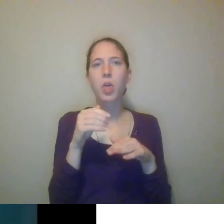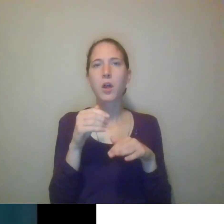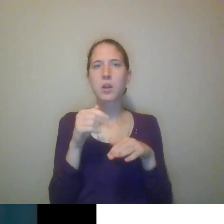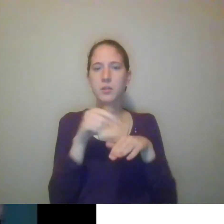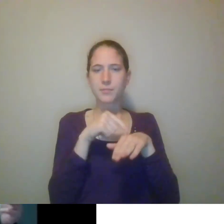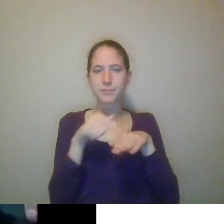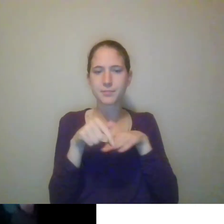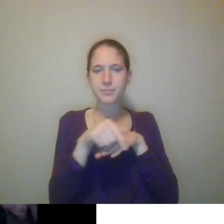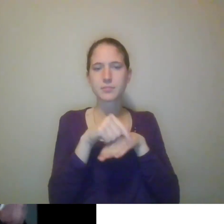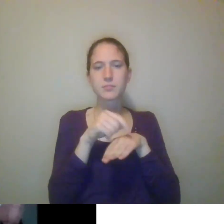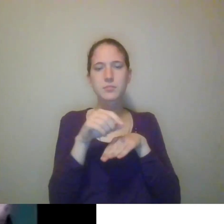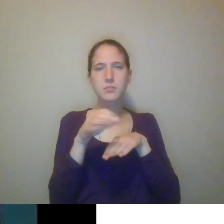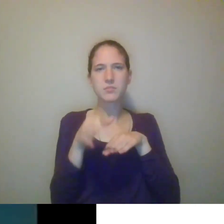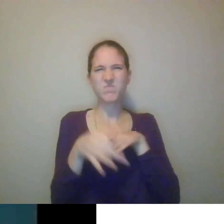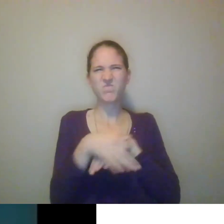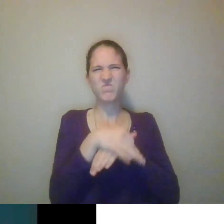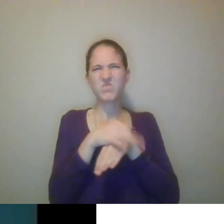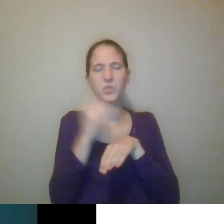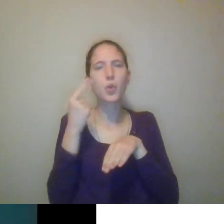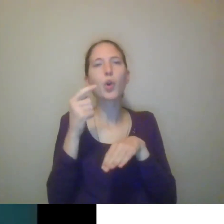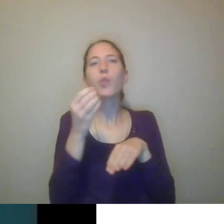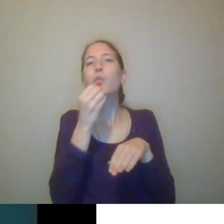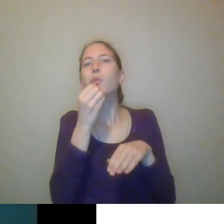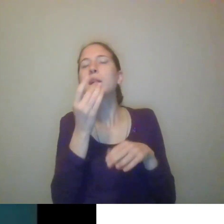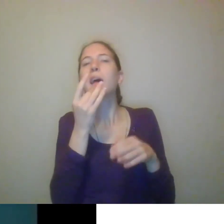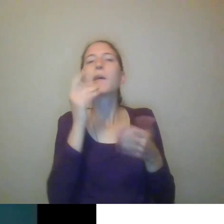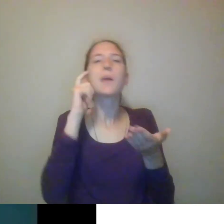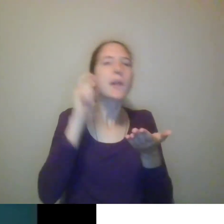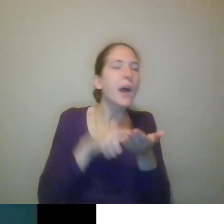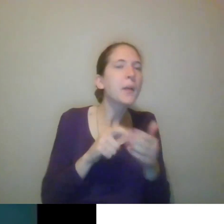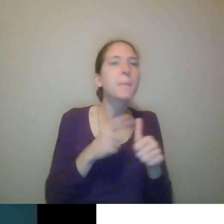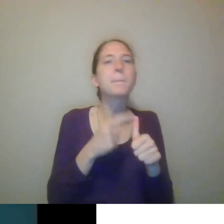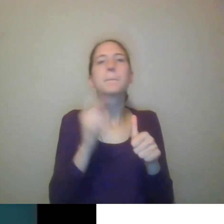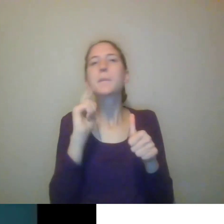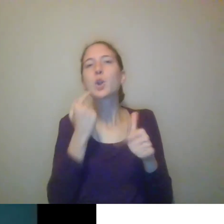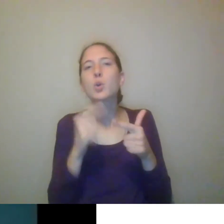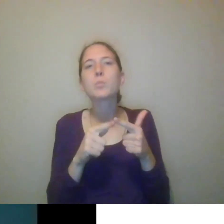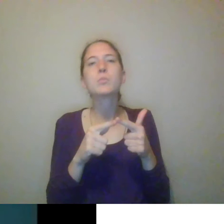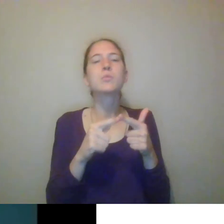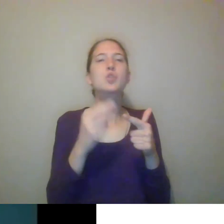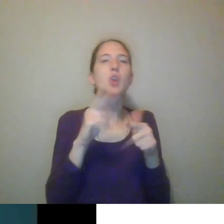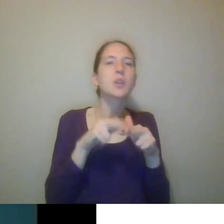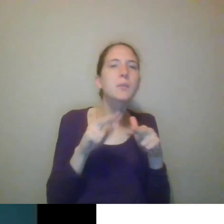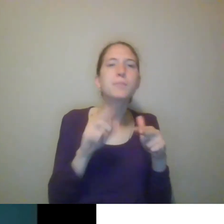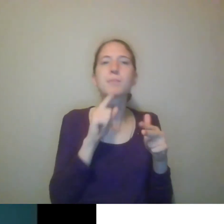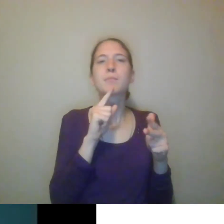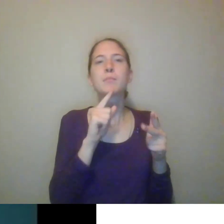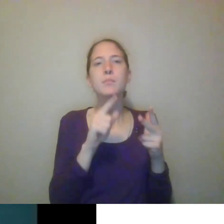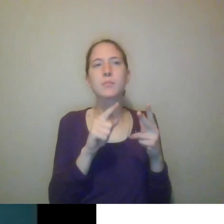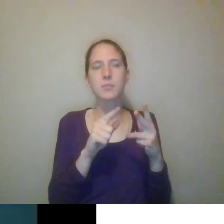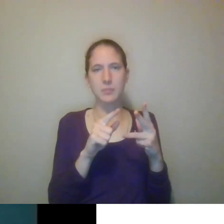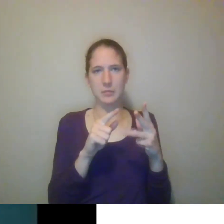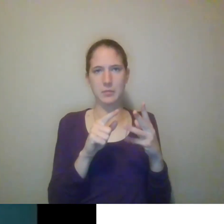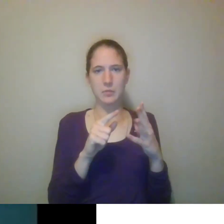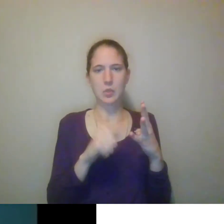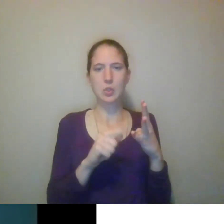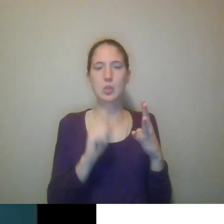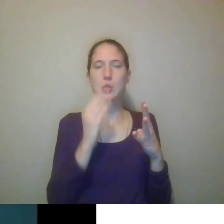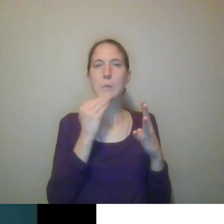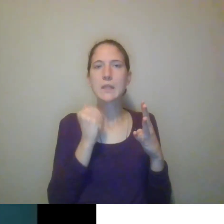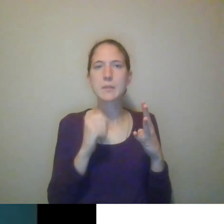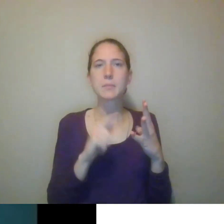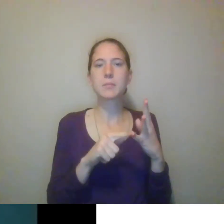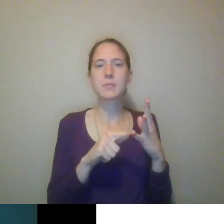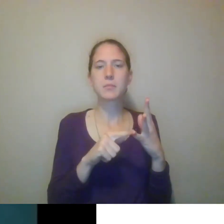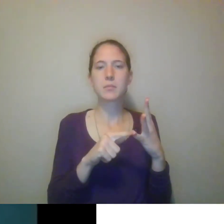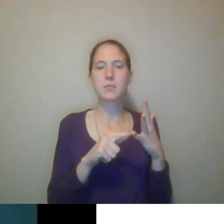salt, sweet, and sour, all right? And the food, the chemicals in the food have triggers that will set those off. And so